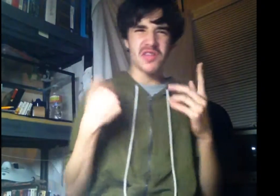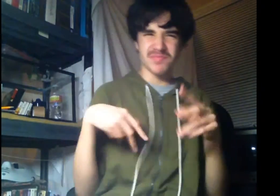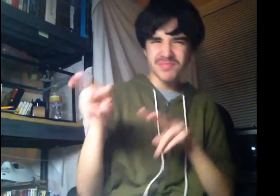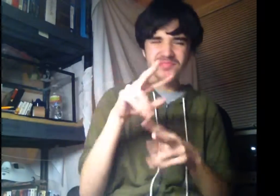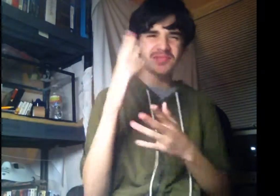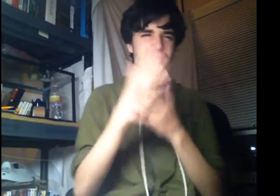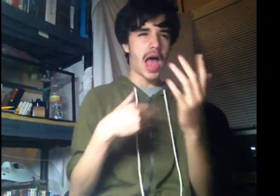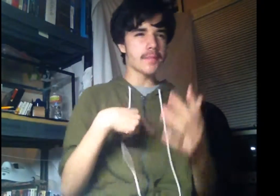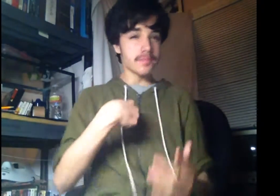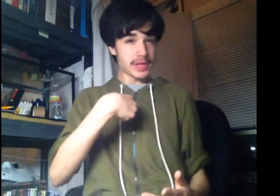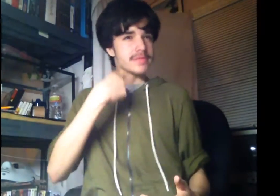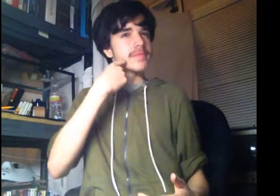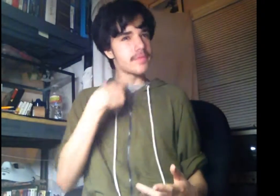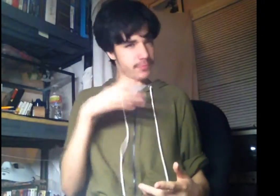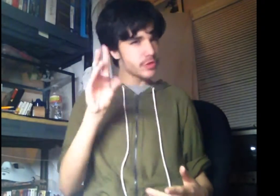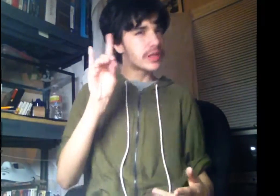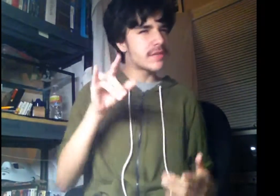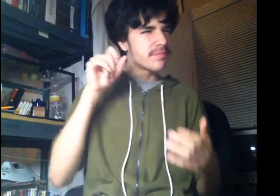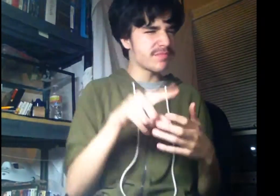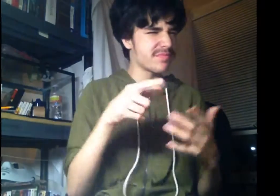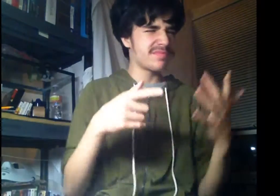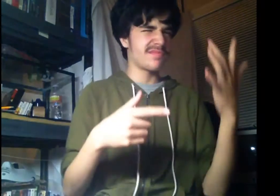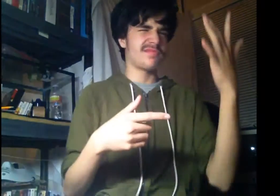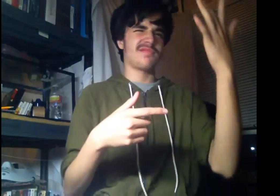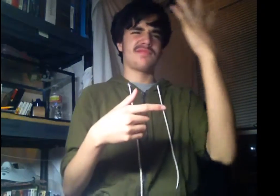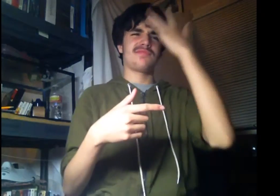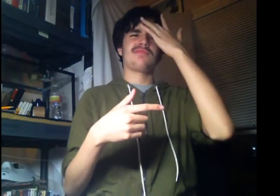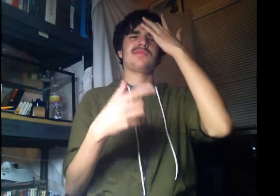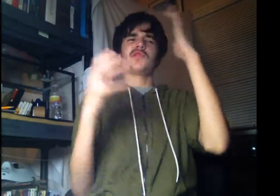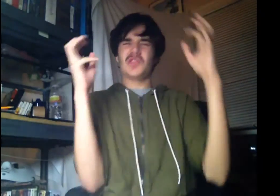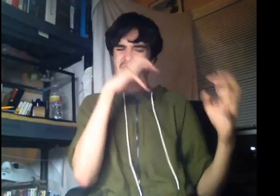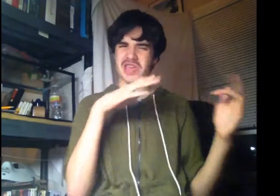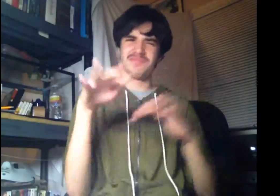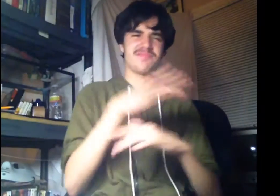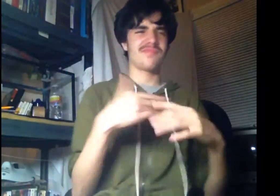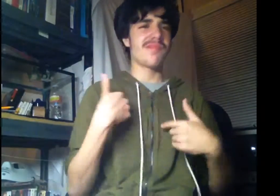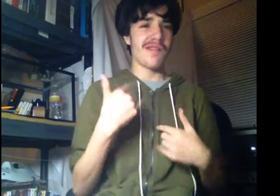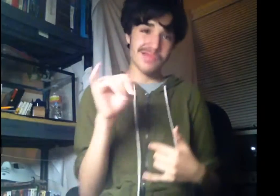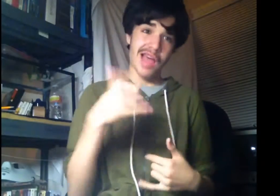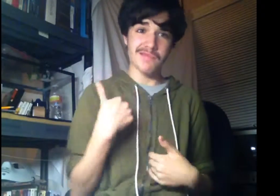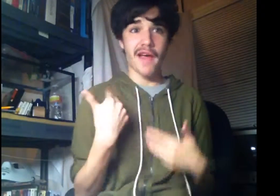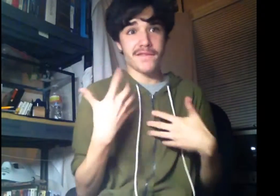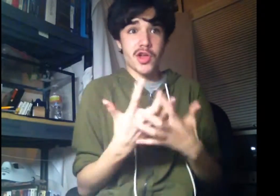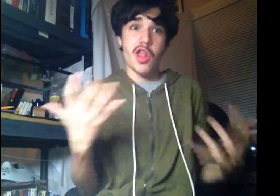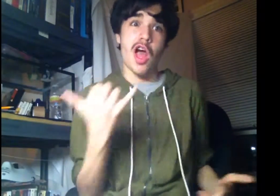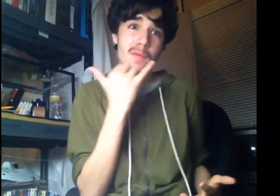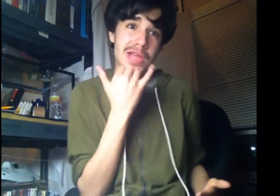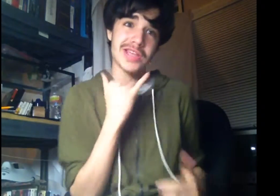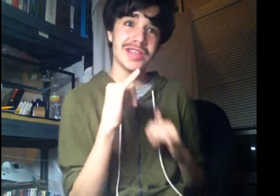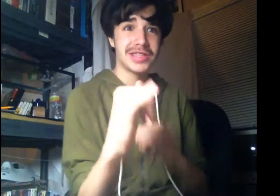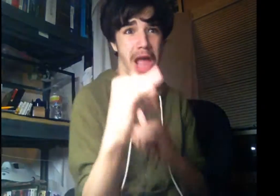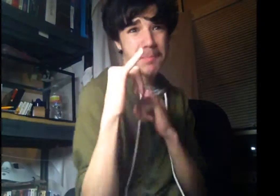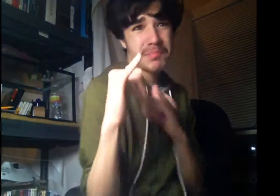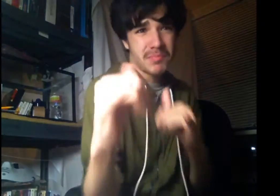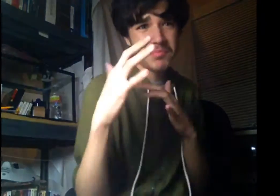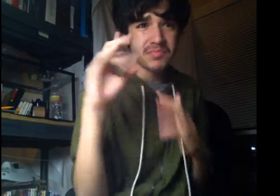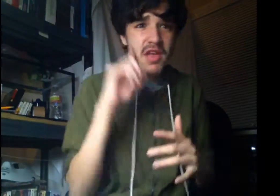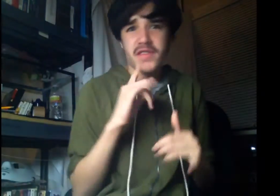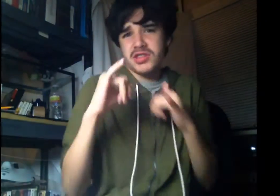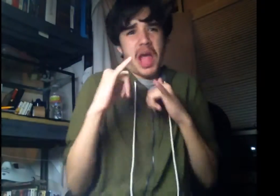All the praise goes to Solomon Nunca. Those are his words. That is his life. All the thanks goes to the entire crew, the entire cast, everyone